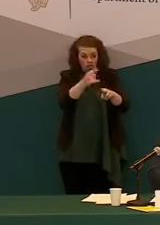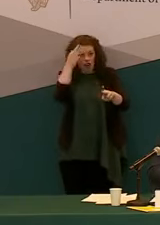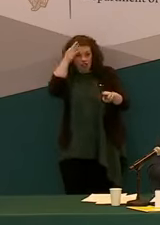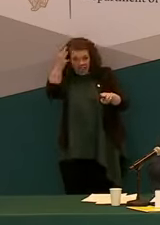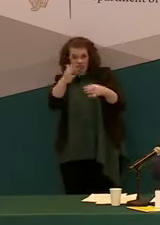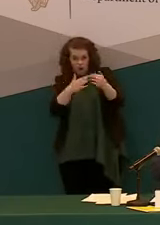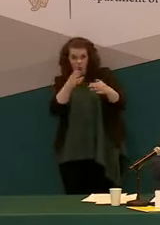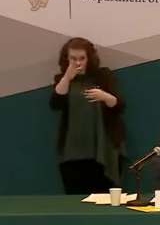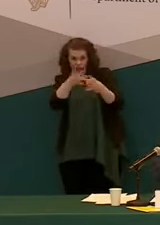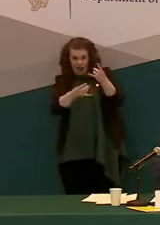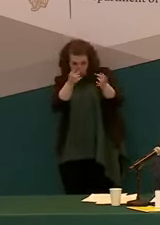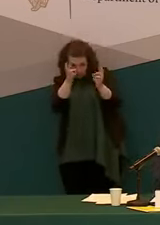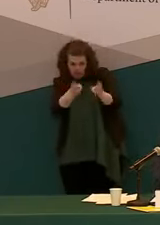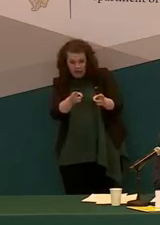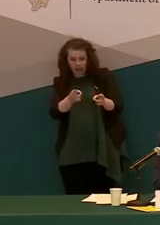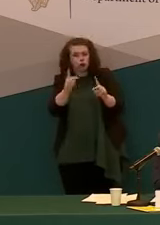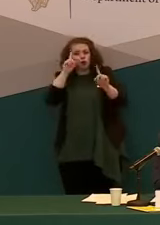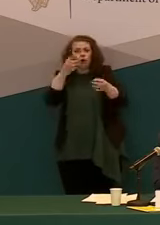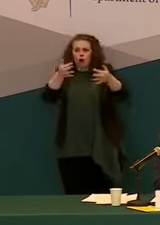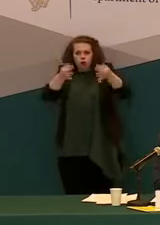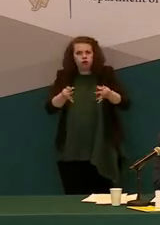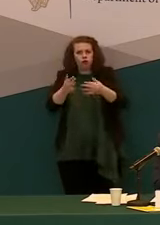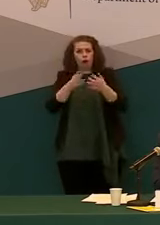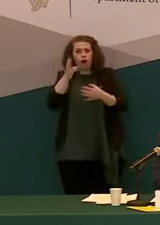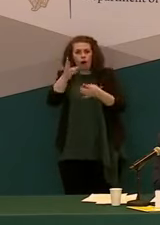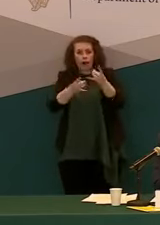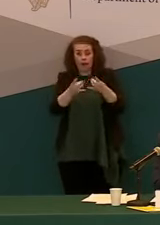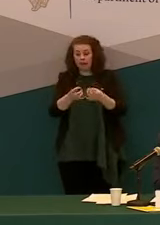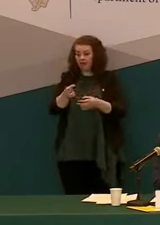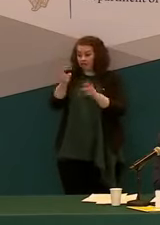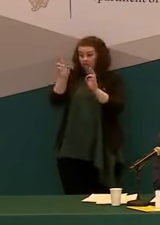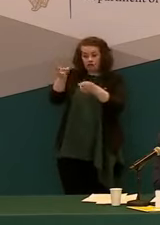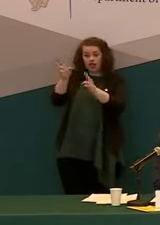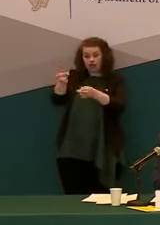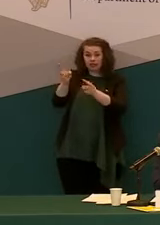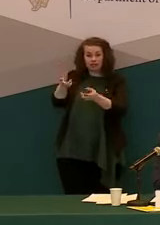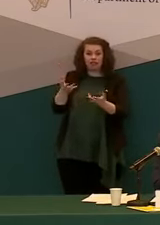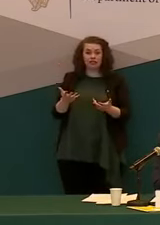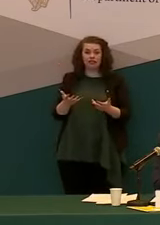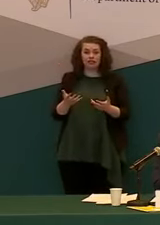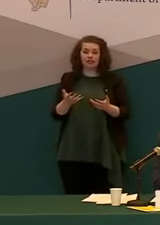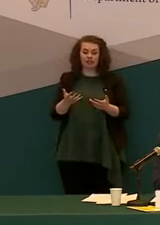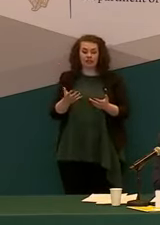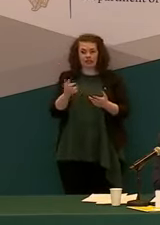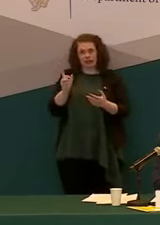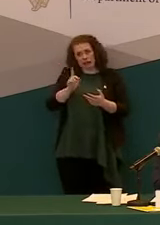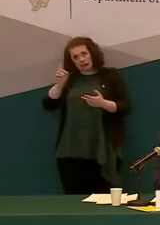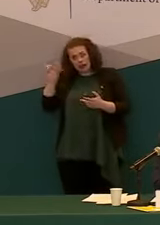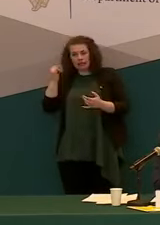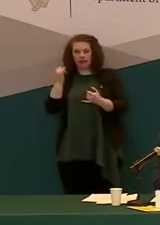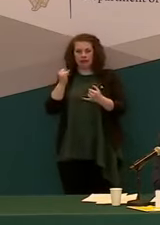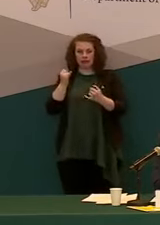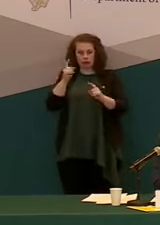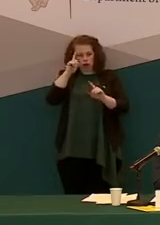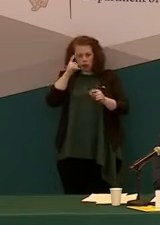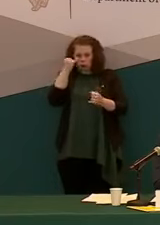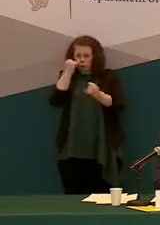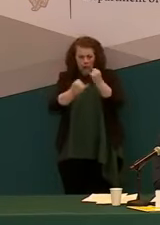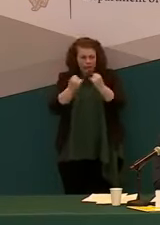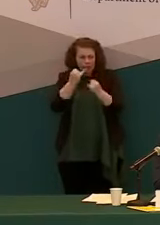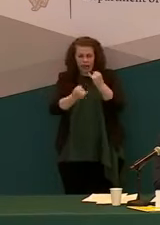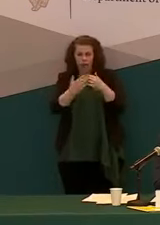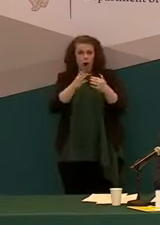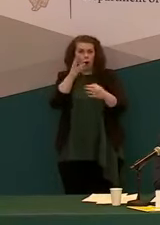kinds of models are not going to tell you in detail how specific things like that work. These are population